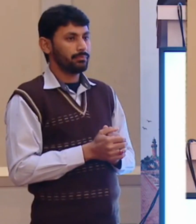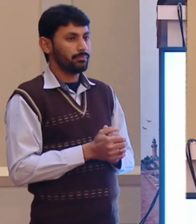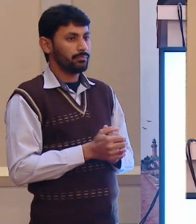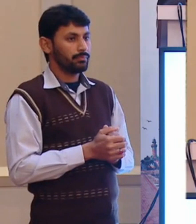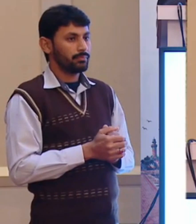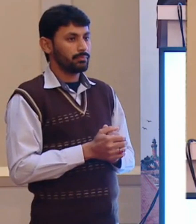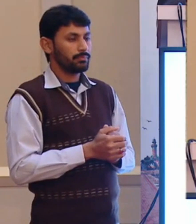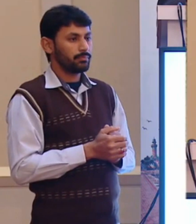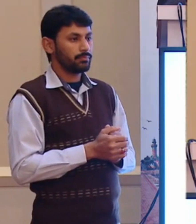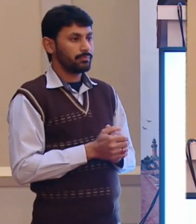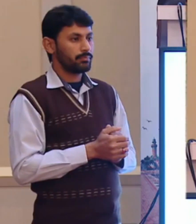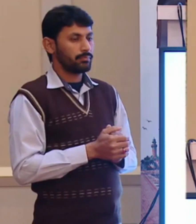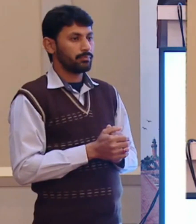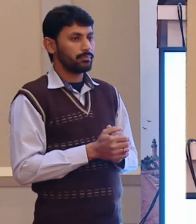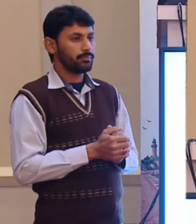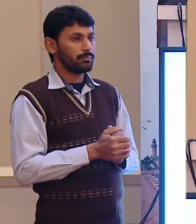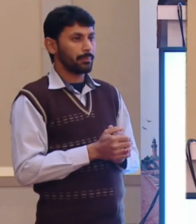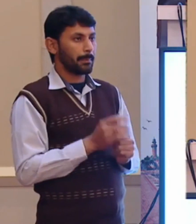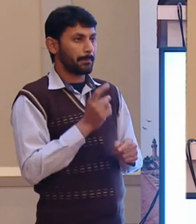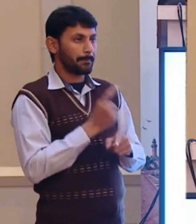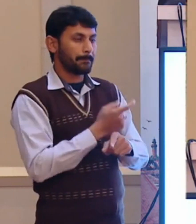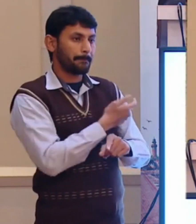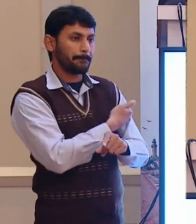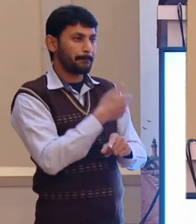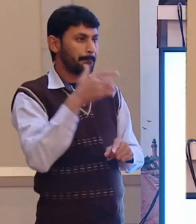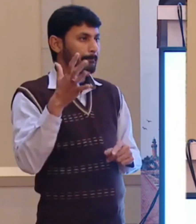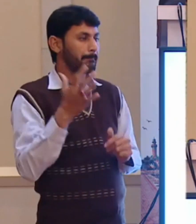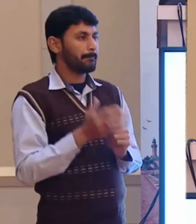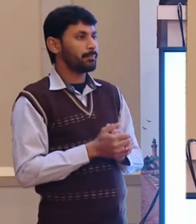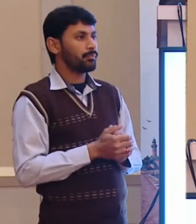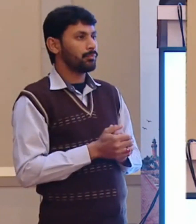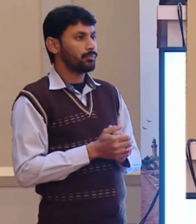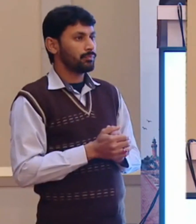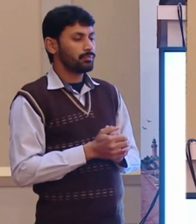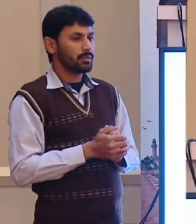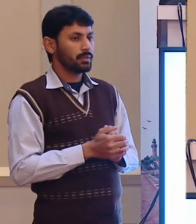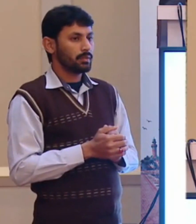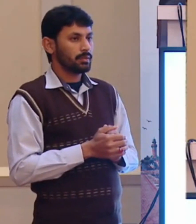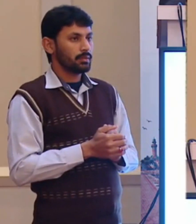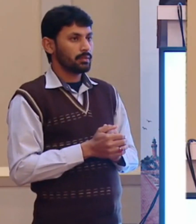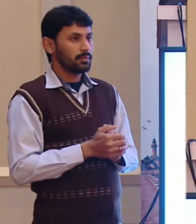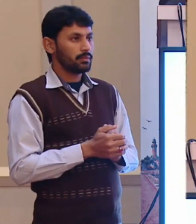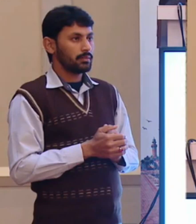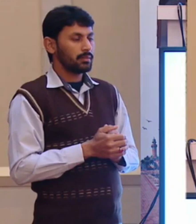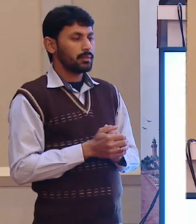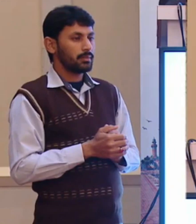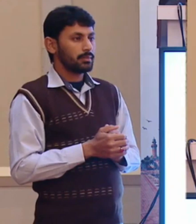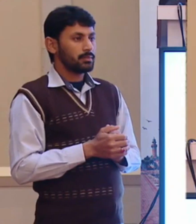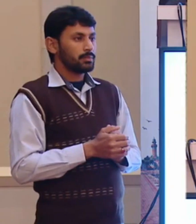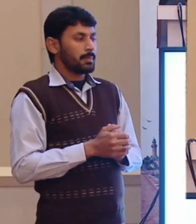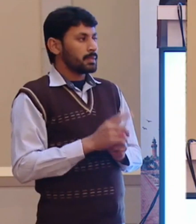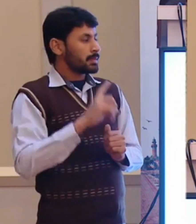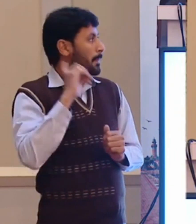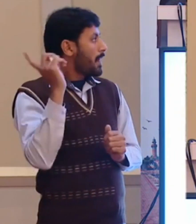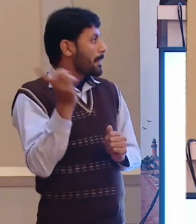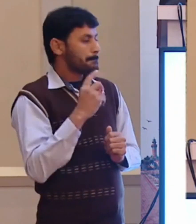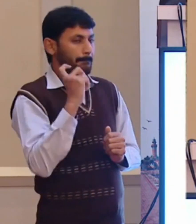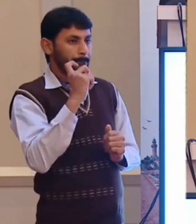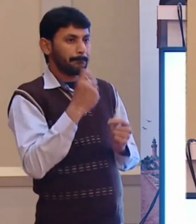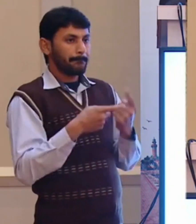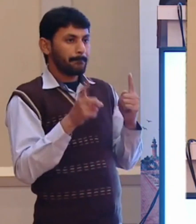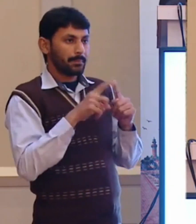cannot and should not become a teaching hospital by just starting an undergraduate